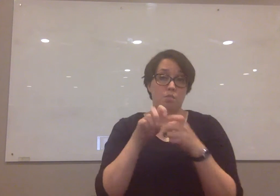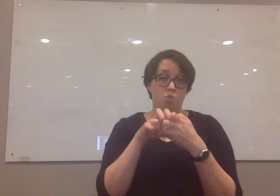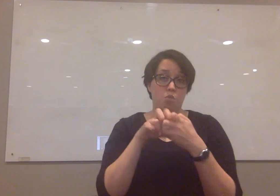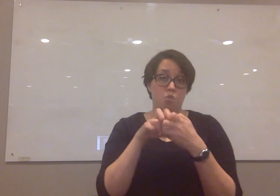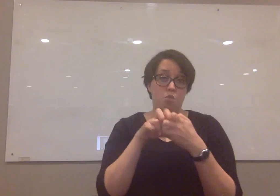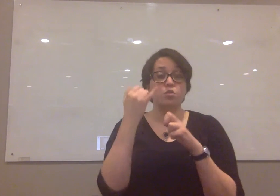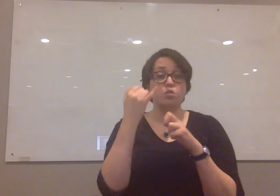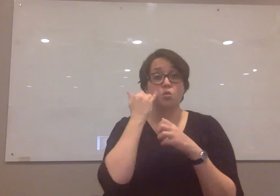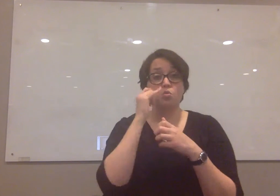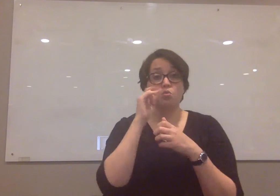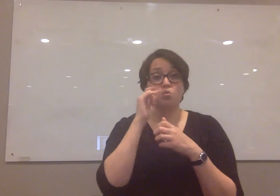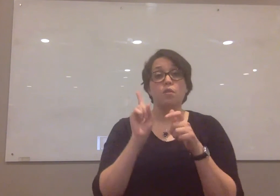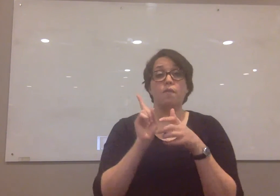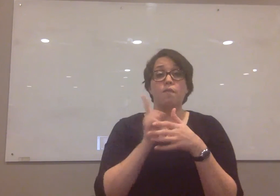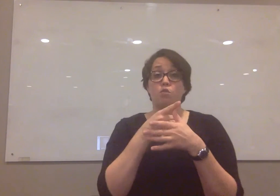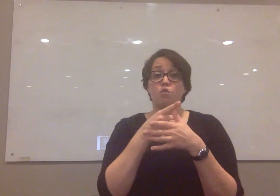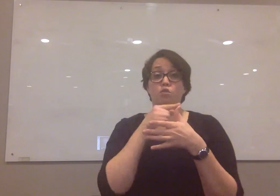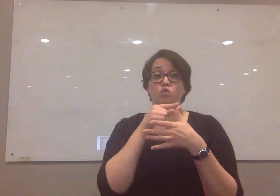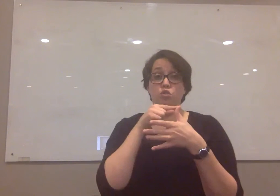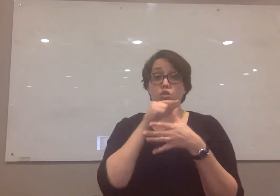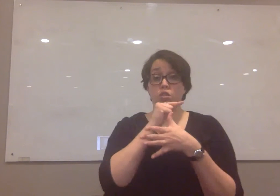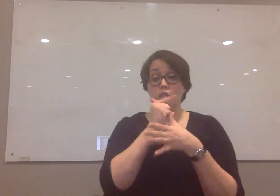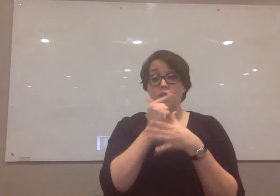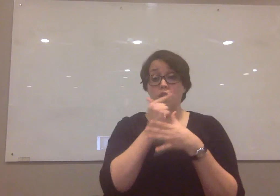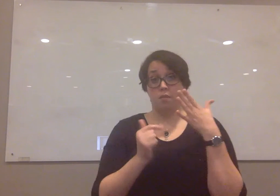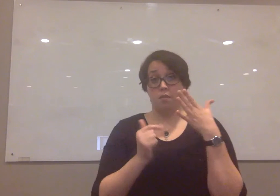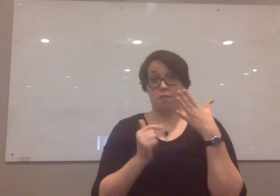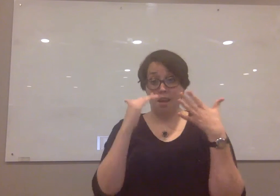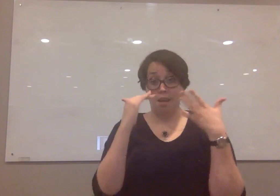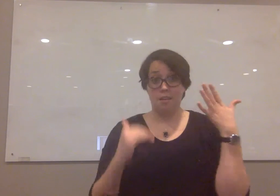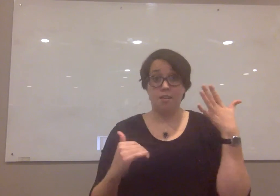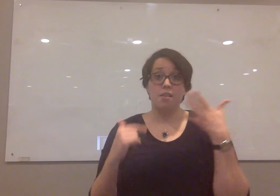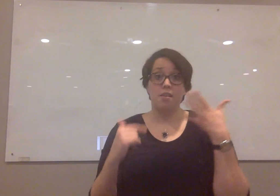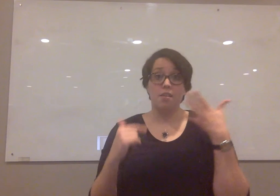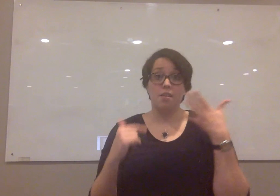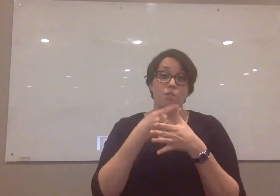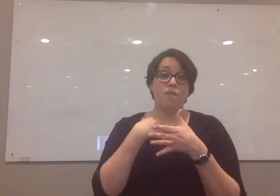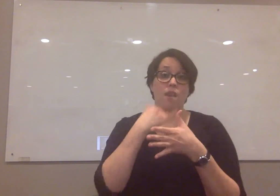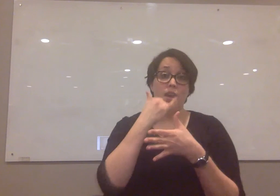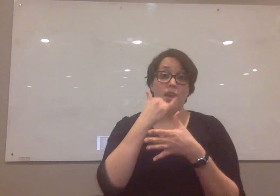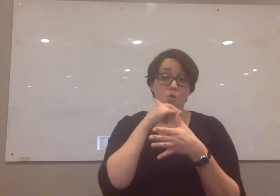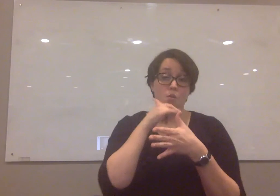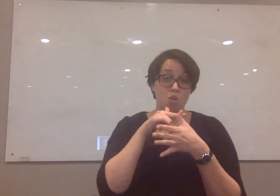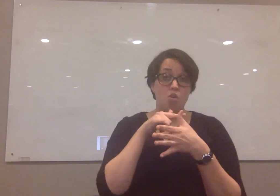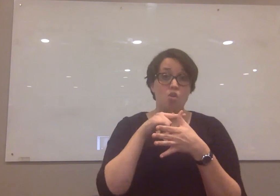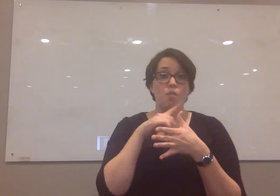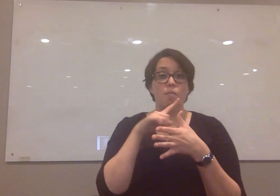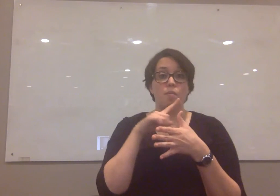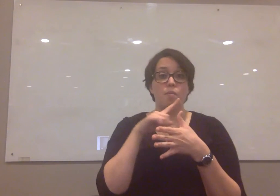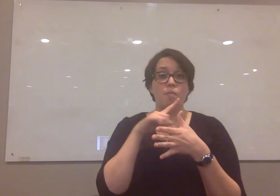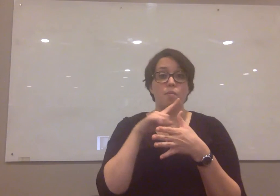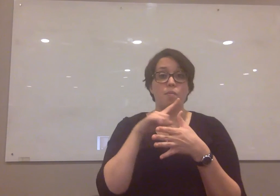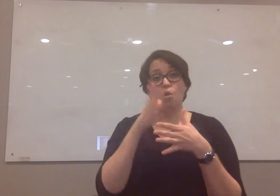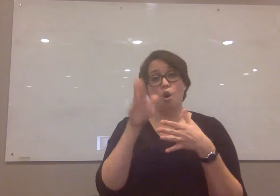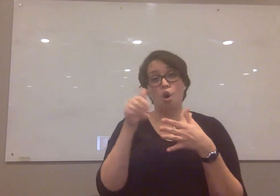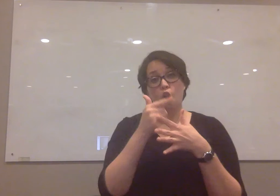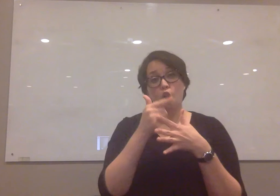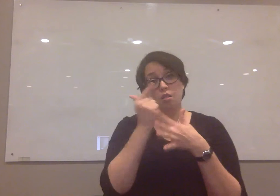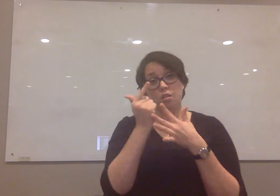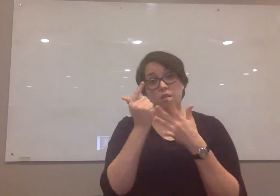of 10, I get an error. Then I'm going to propagate the error, but I still have to go through all 10 steps, and you just want to get out. You're like, I'm done. Yeah, so that's